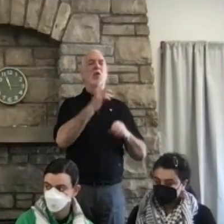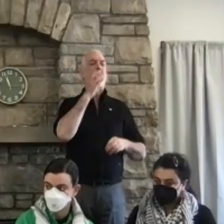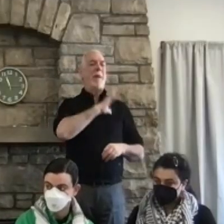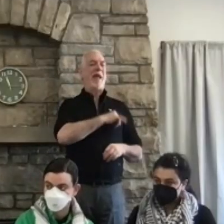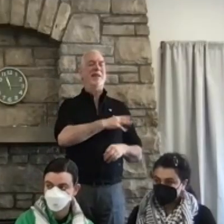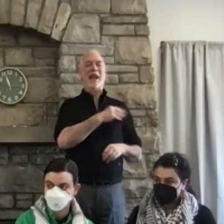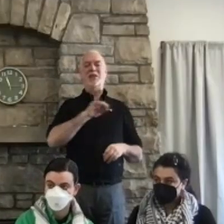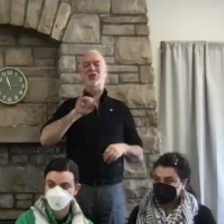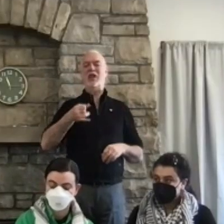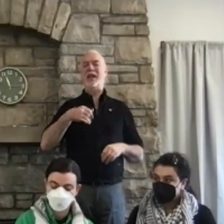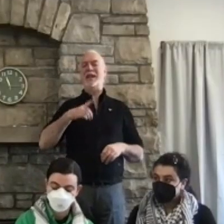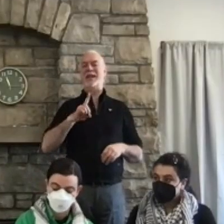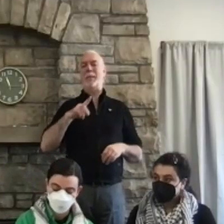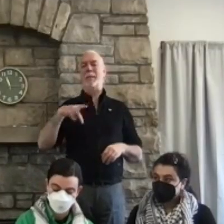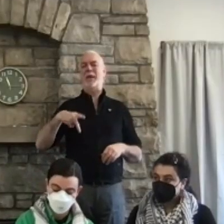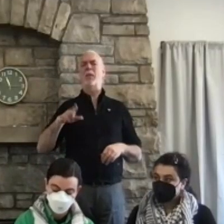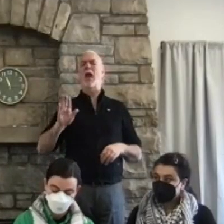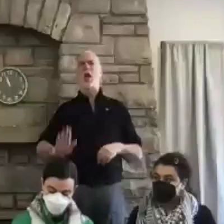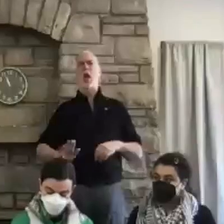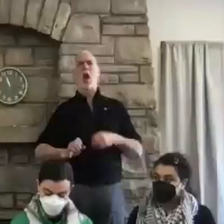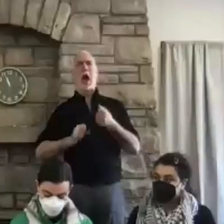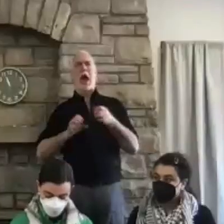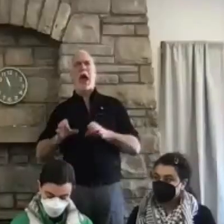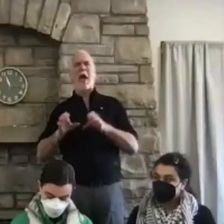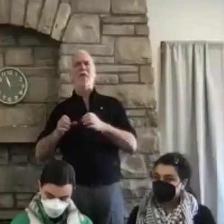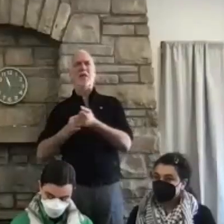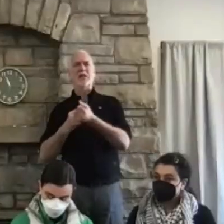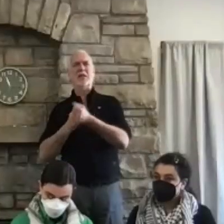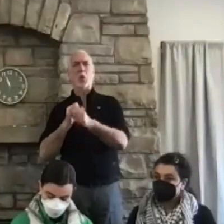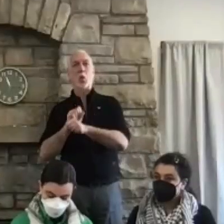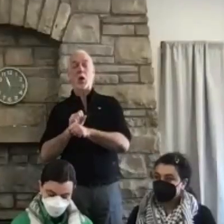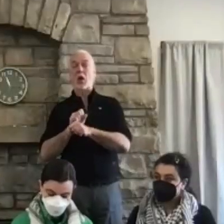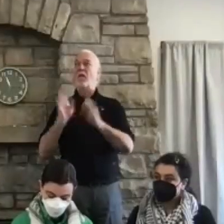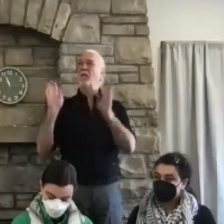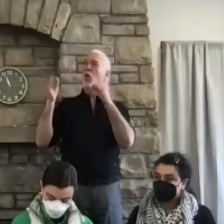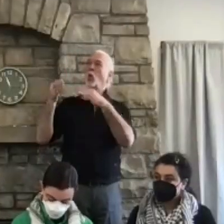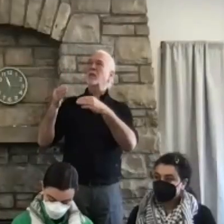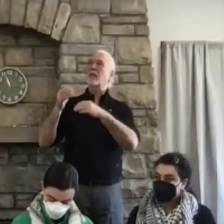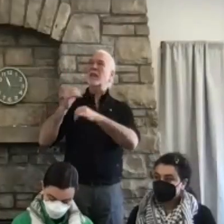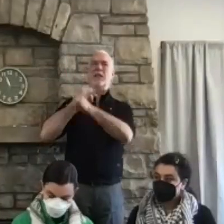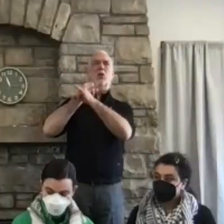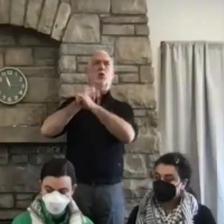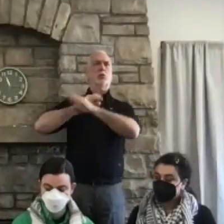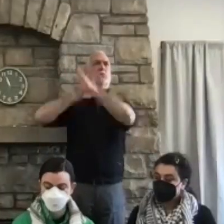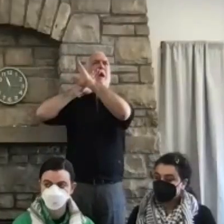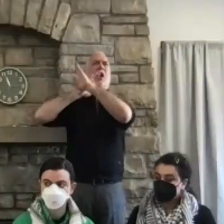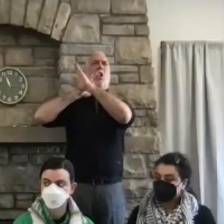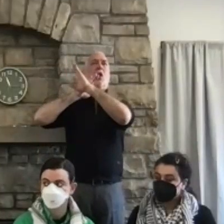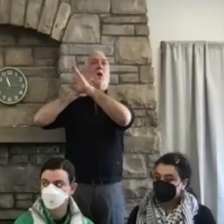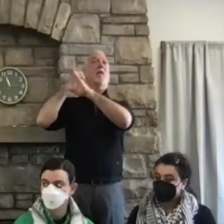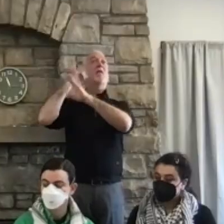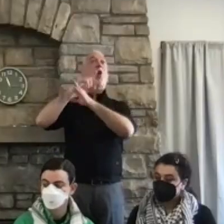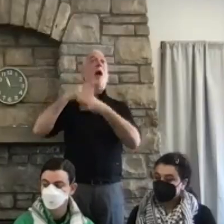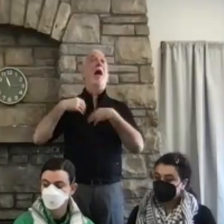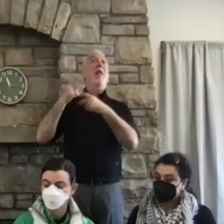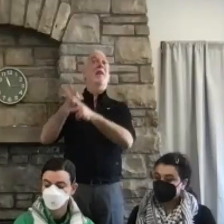of their peer advocacy work focuses on addressing structural and institutional barriers to healthcare for underserved